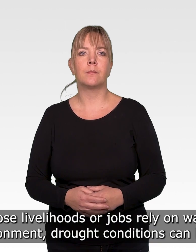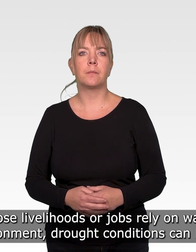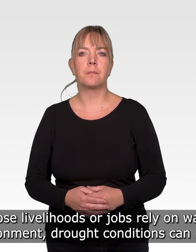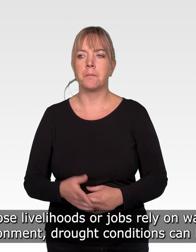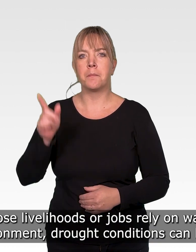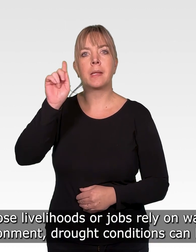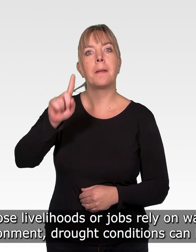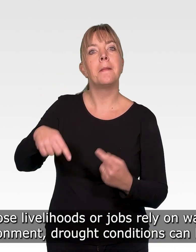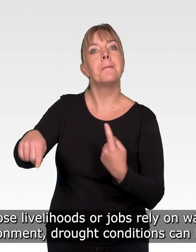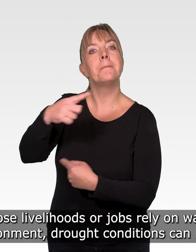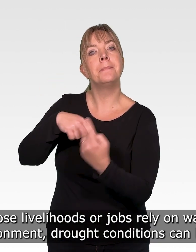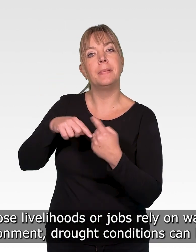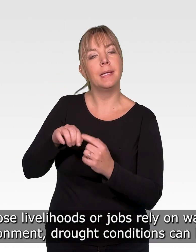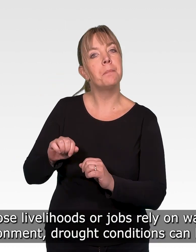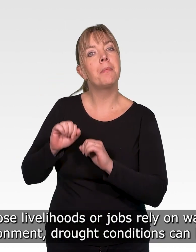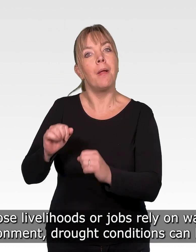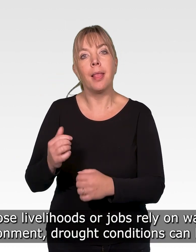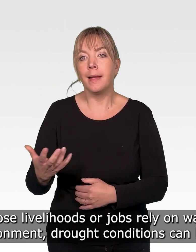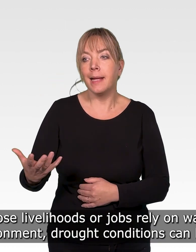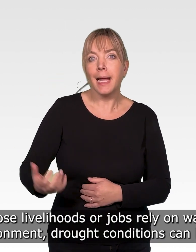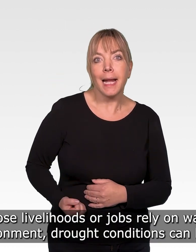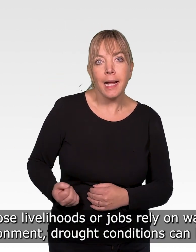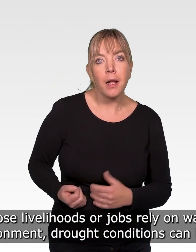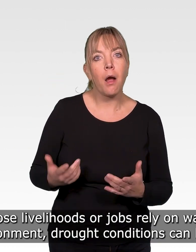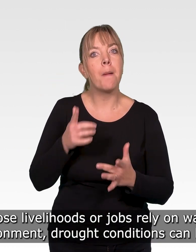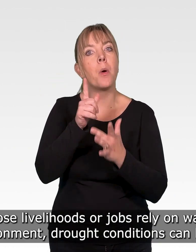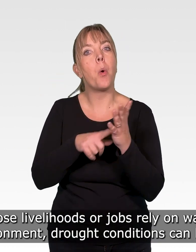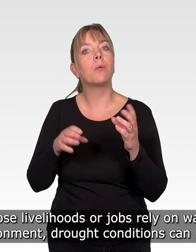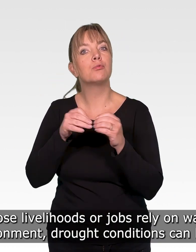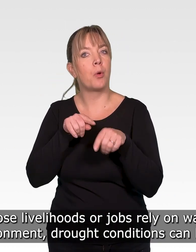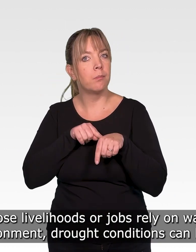For those whose livelihoods or jobs rely on water and the environment,